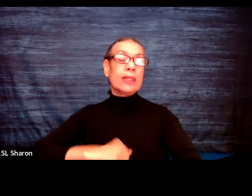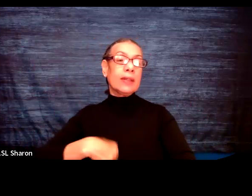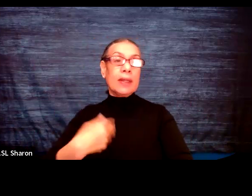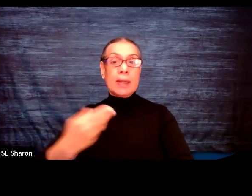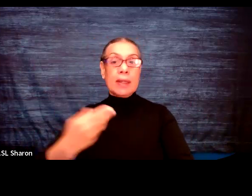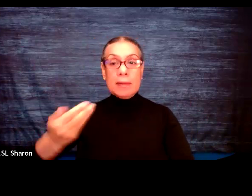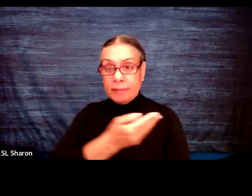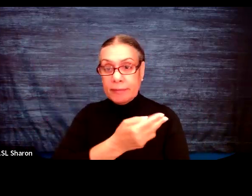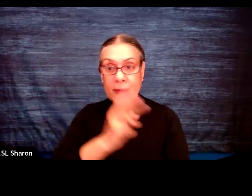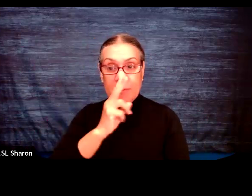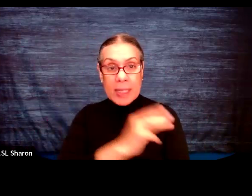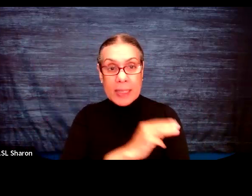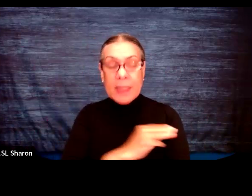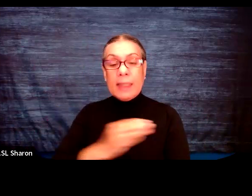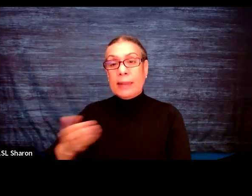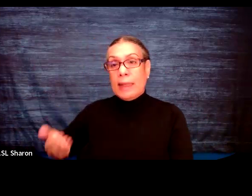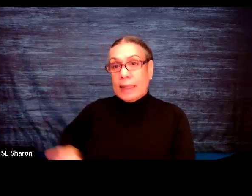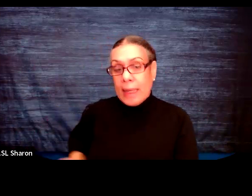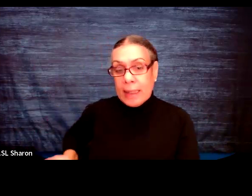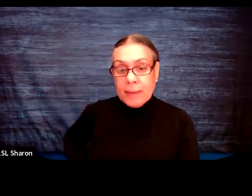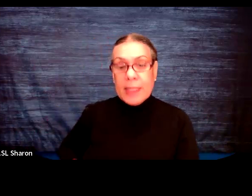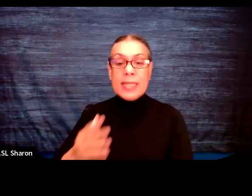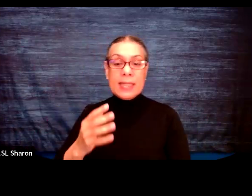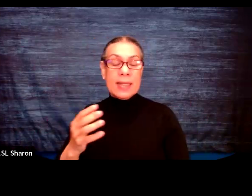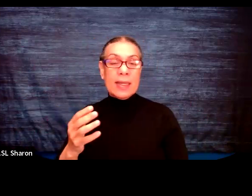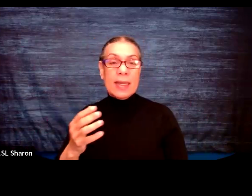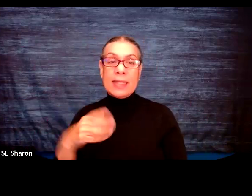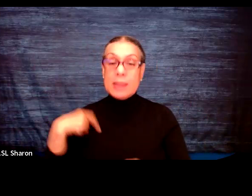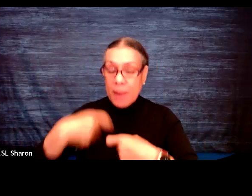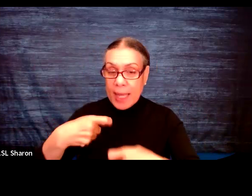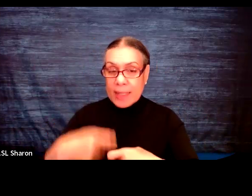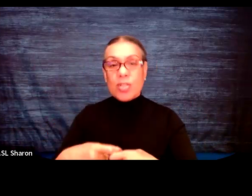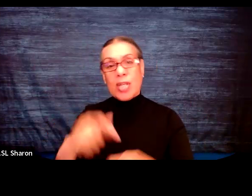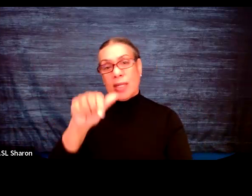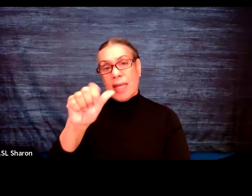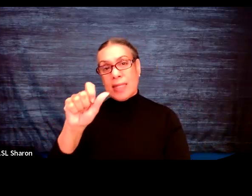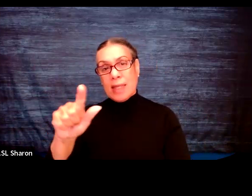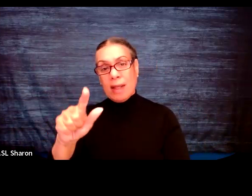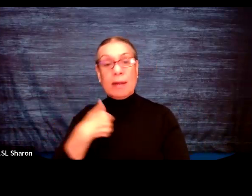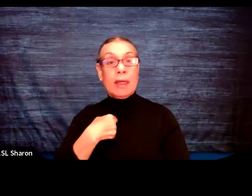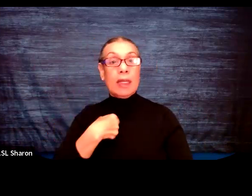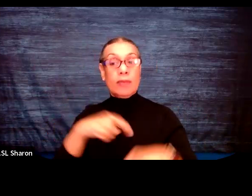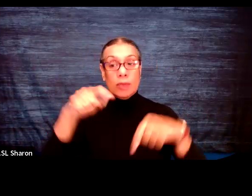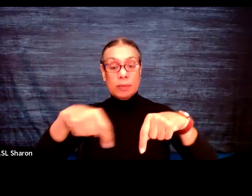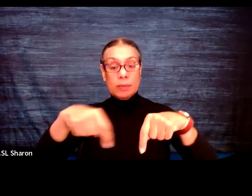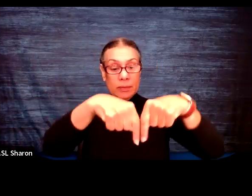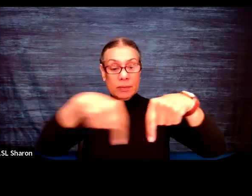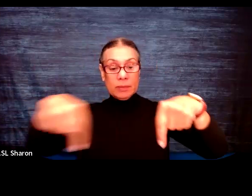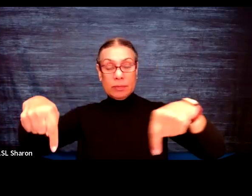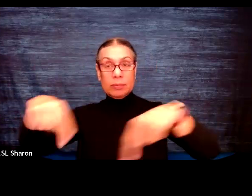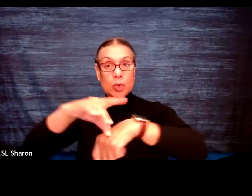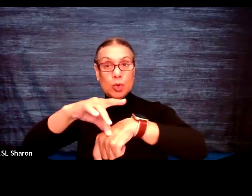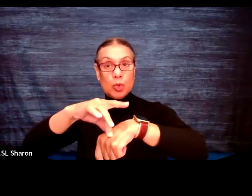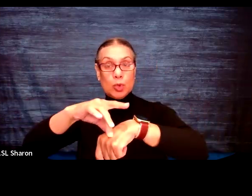Mandarin, Vietnamese, and American Sign Language. The Zoom interpretation feature has been activated.